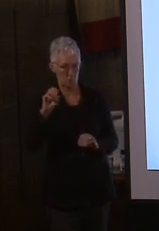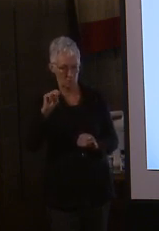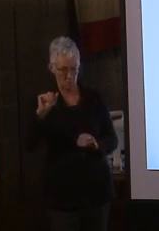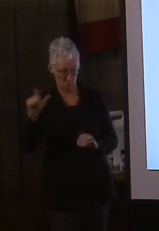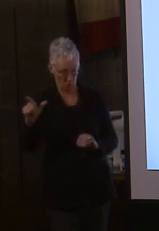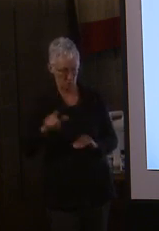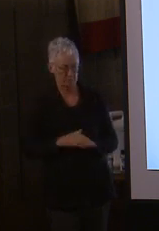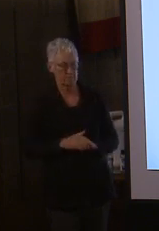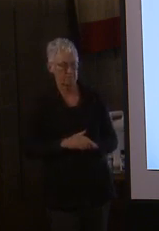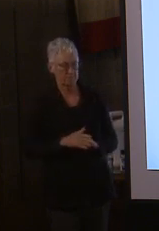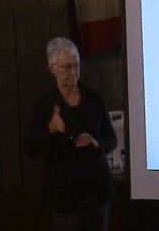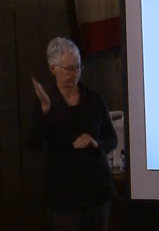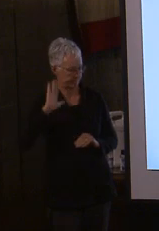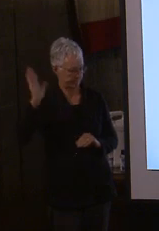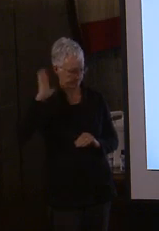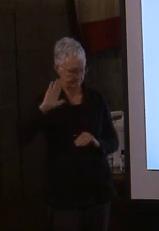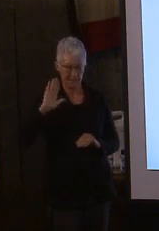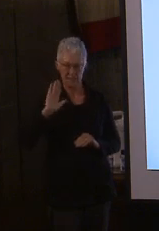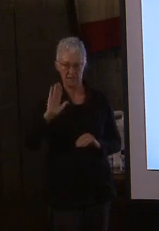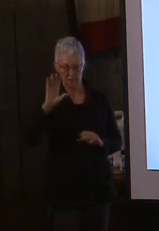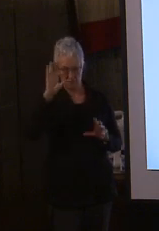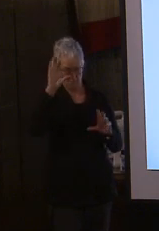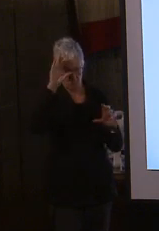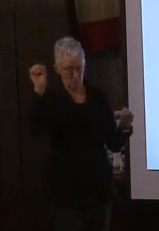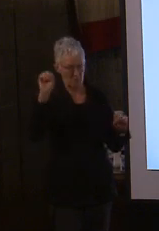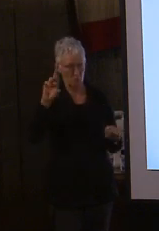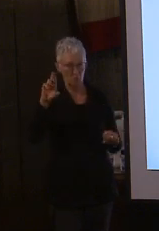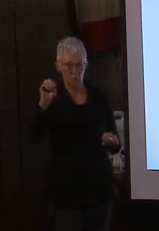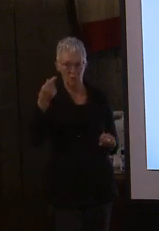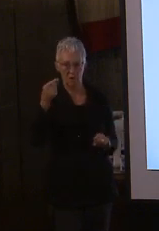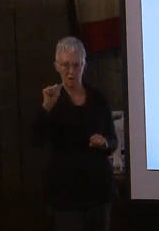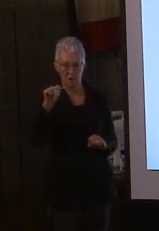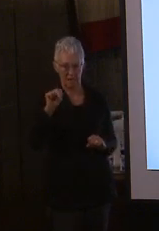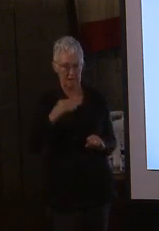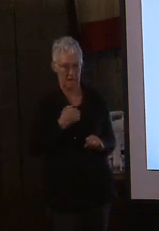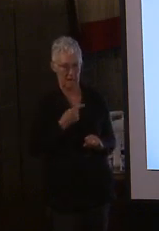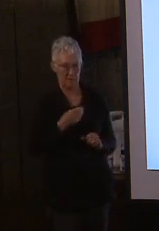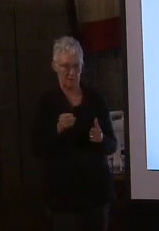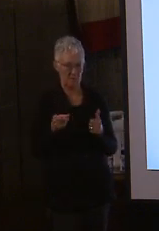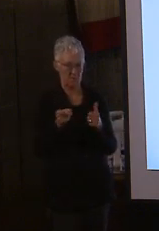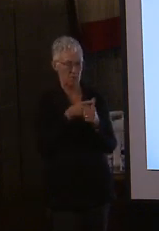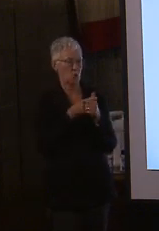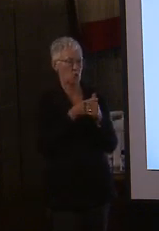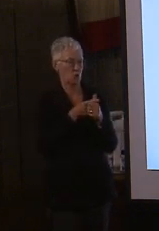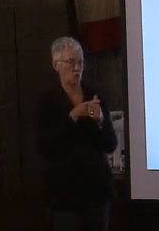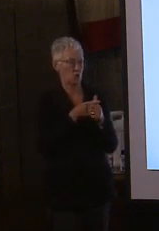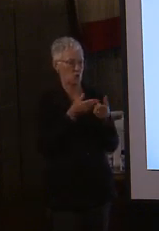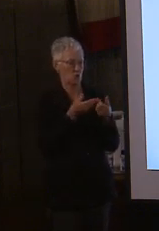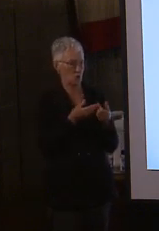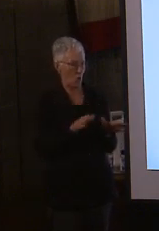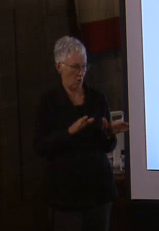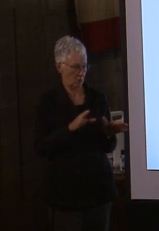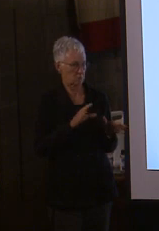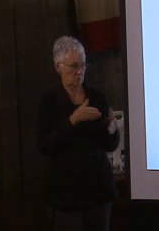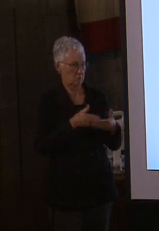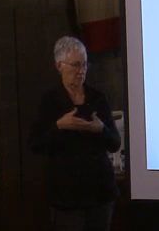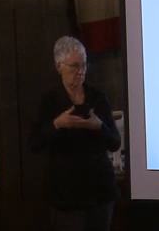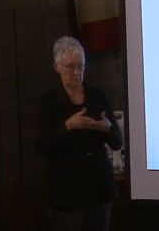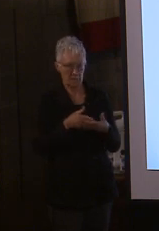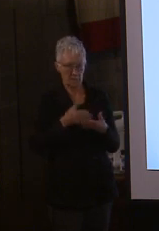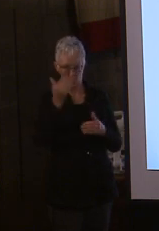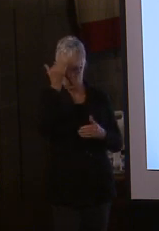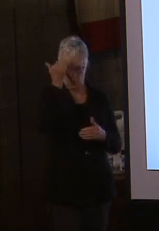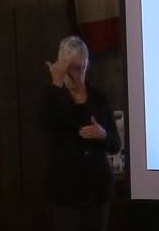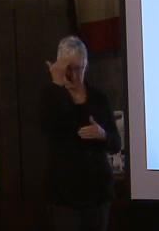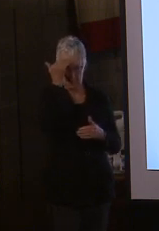first Pregnancy and Infant Loss Awareness Month. And so today I'm going to sign a proclamation